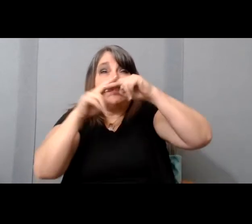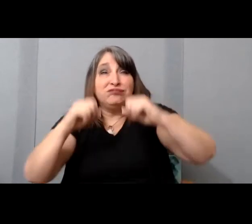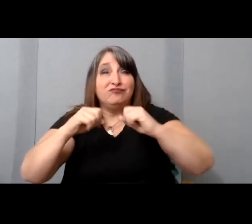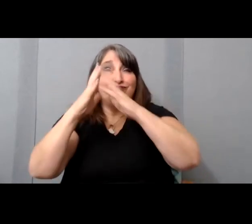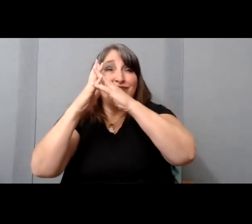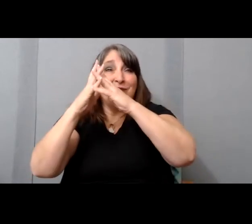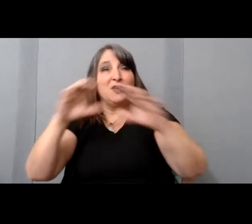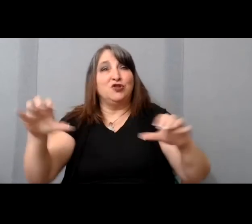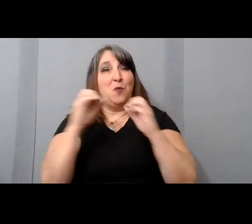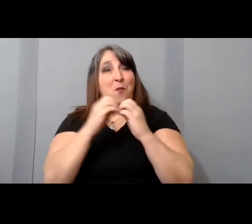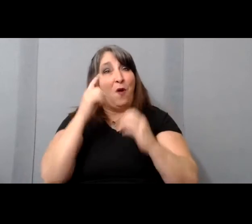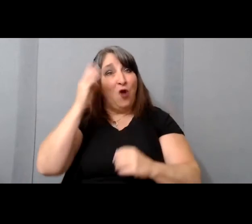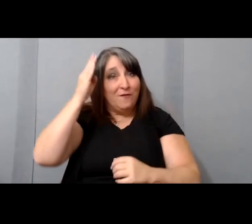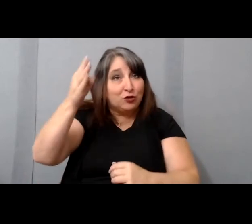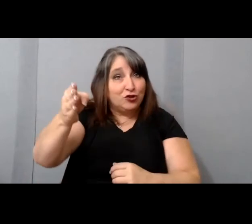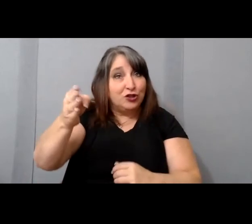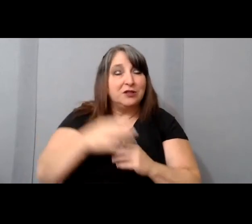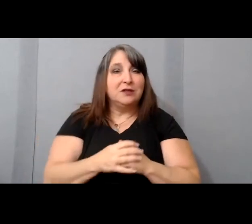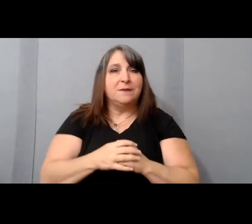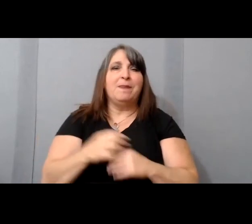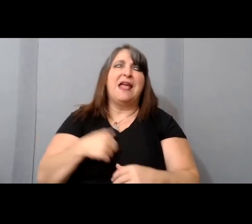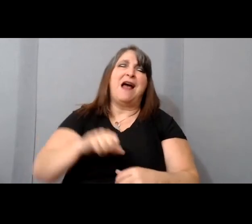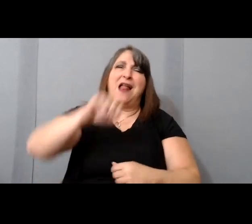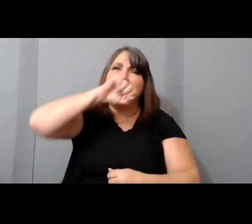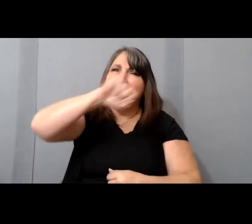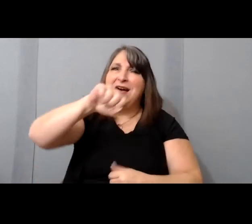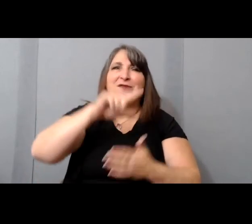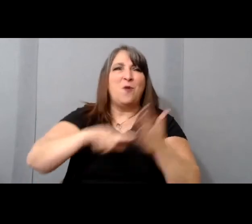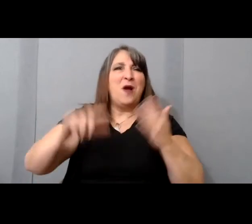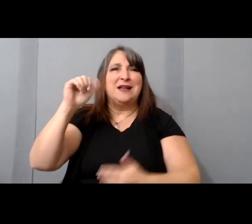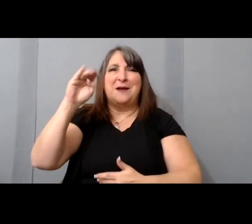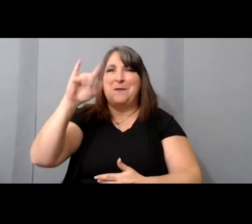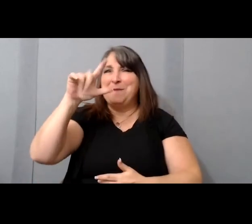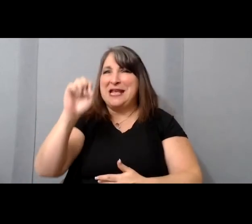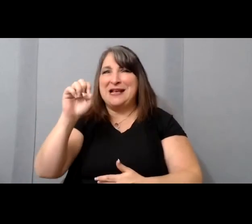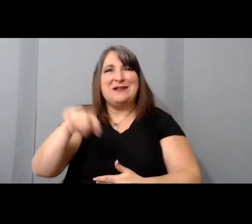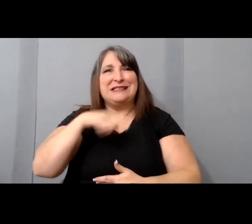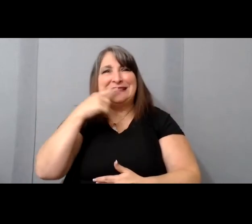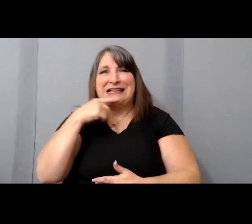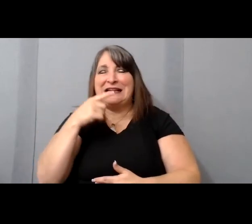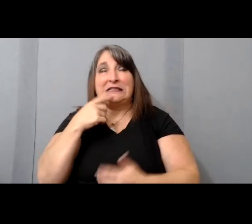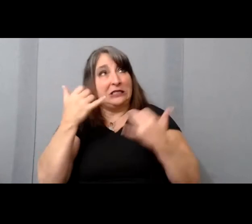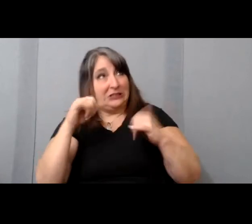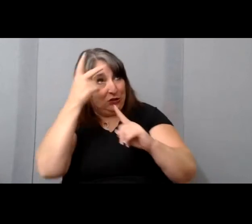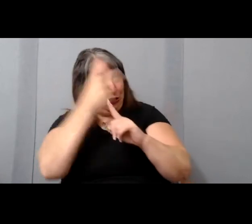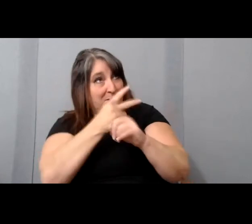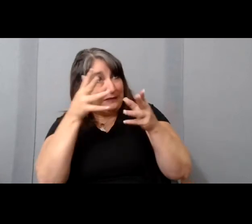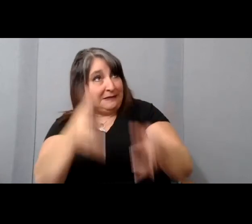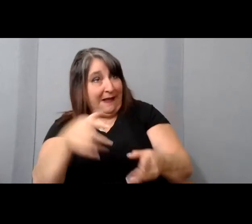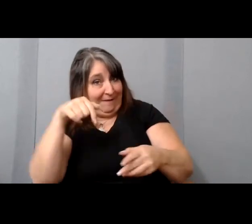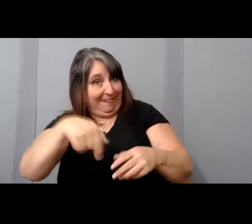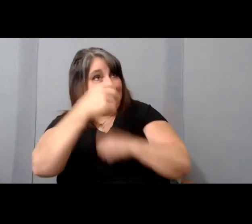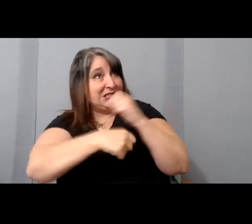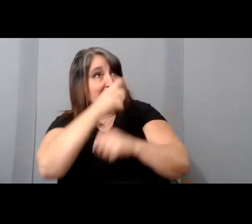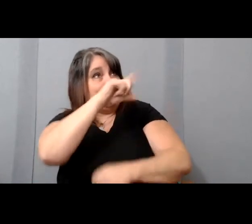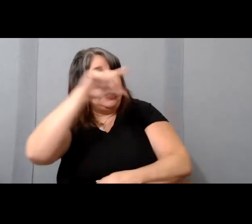future. And I love what Camille was putting forward by saying there's still 2 months left in the year. There's still